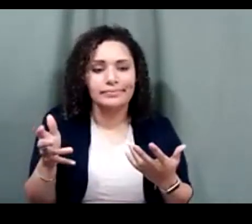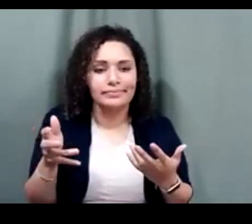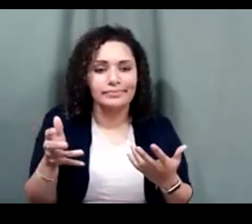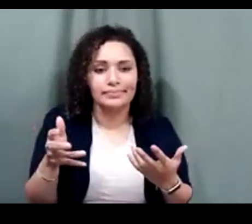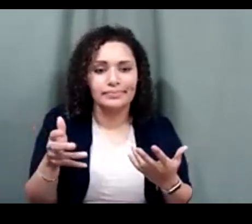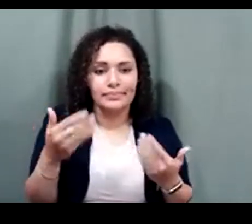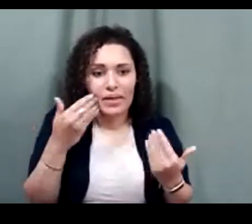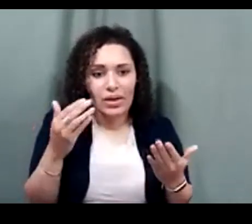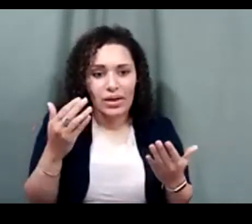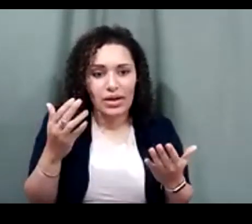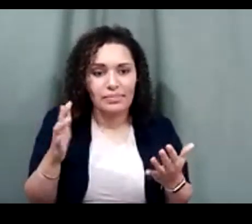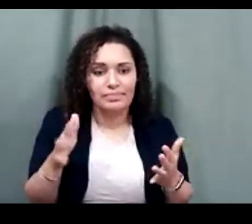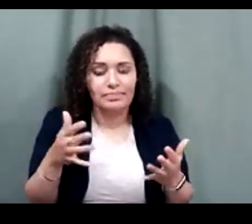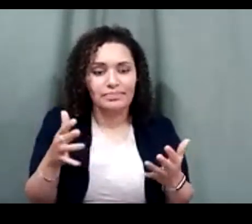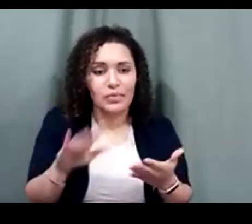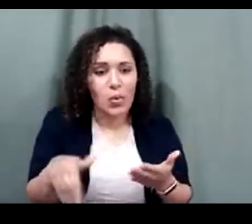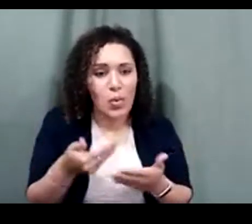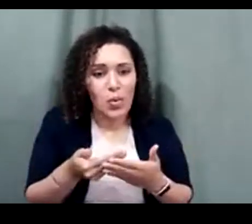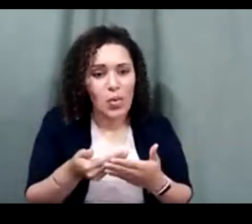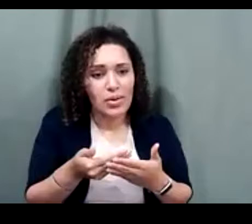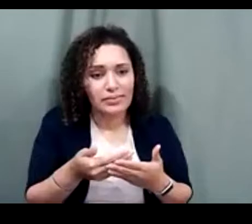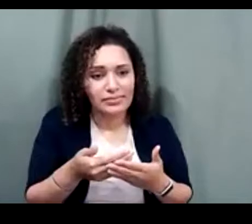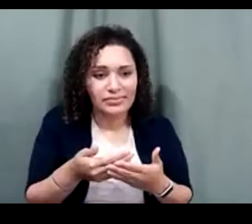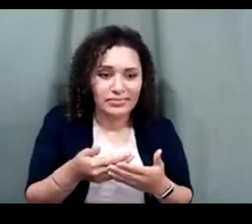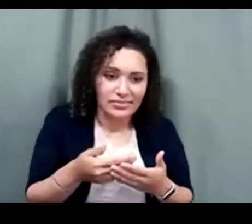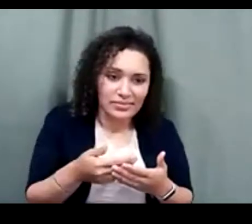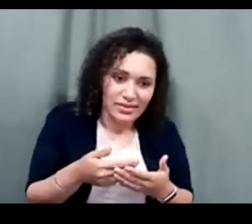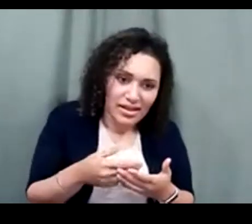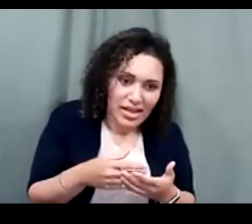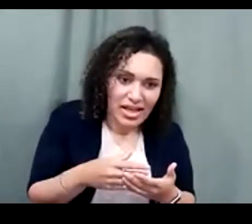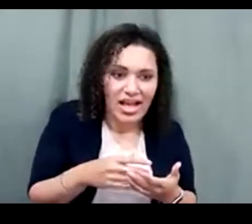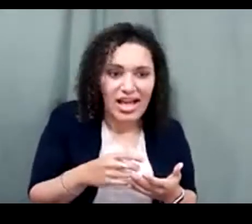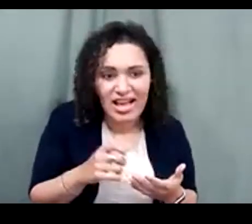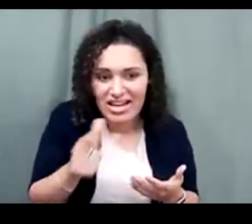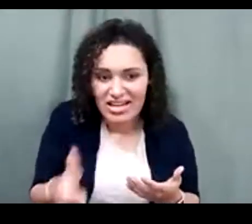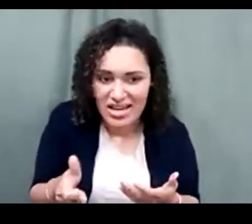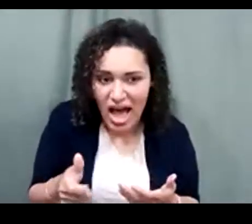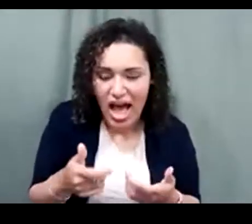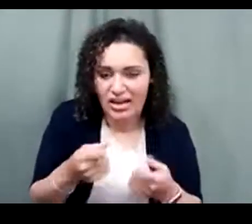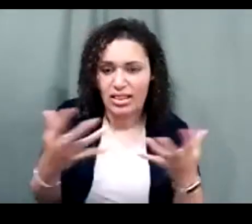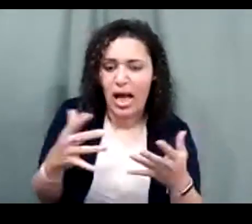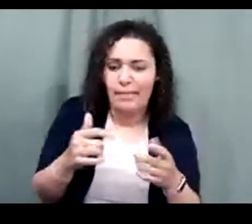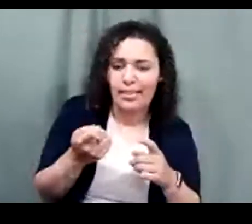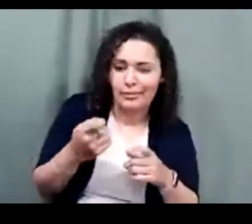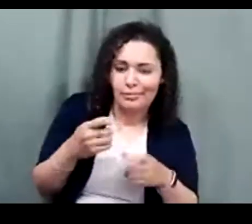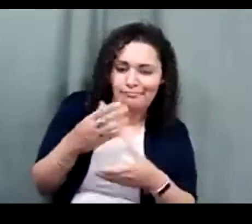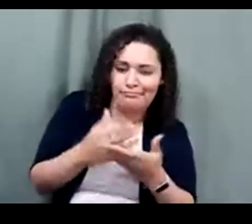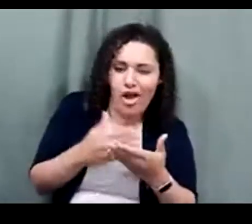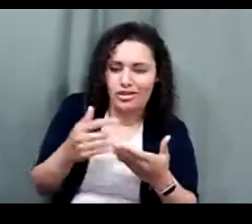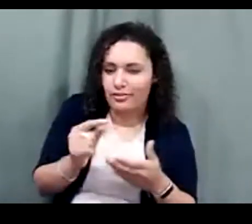don't know, the whole when you press bits of pulp left, there's just like little bits of grapiness, that it's gonna